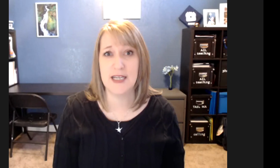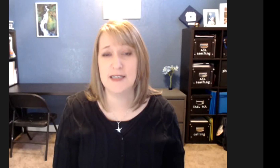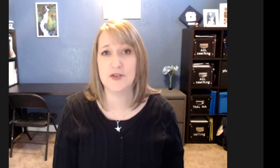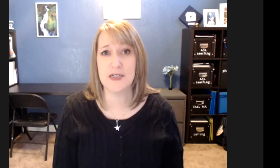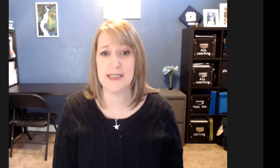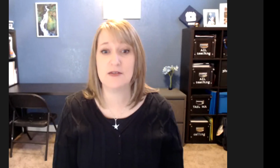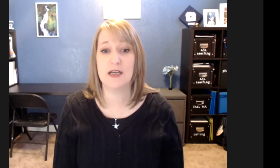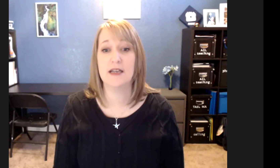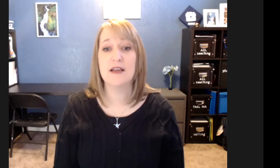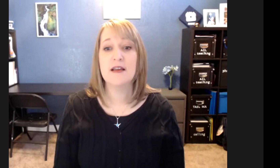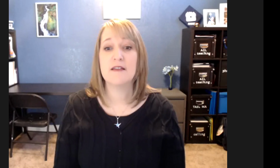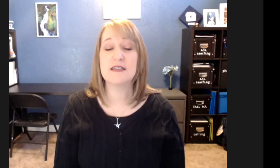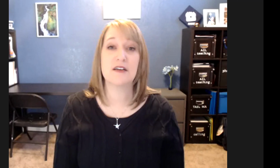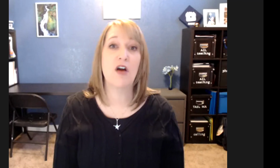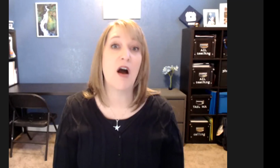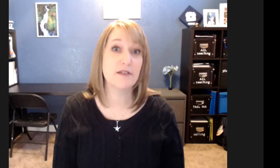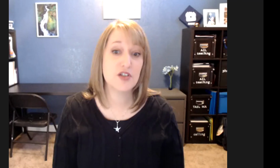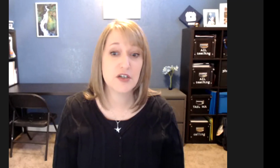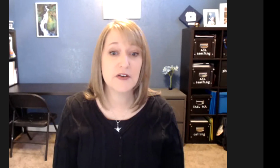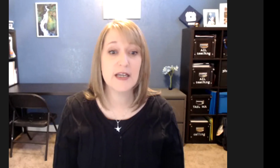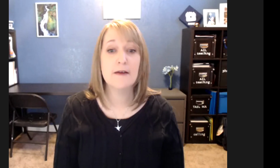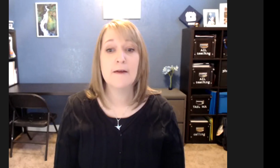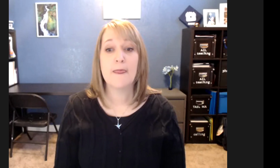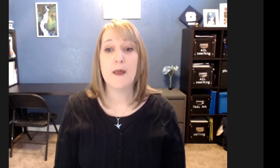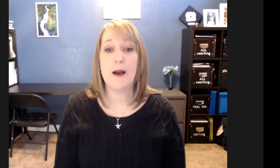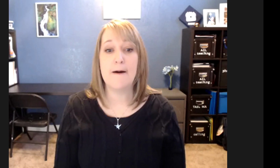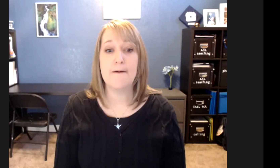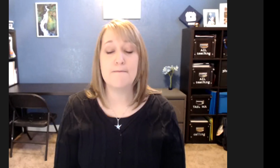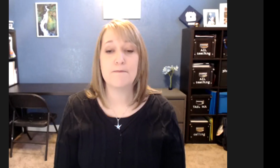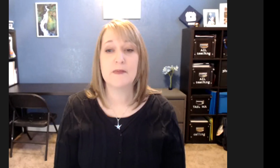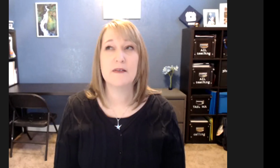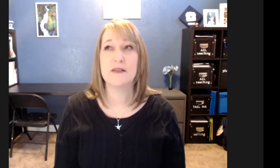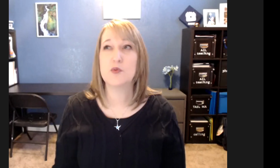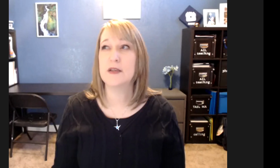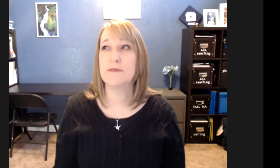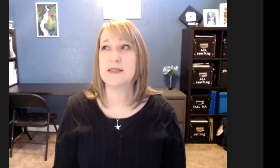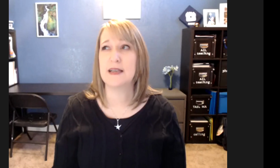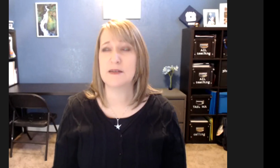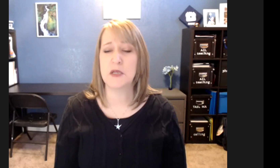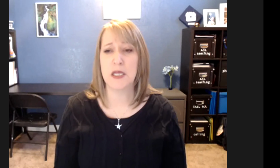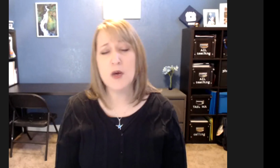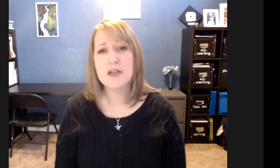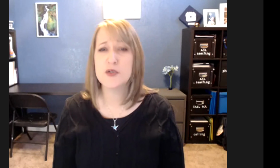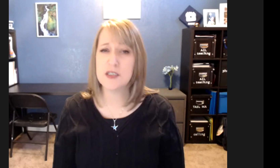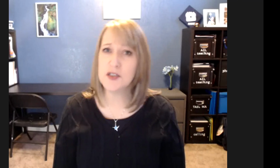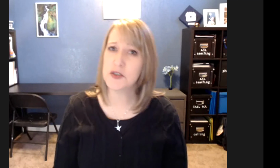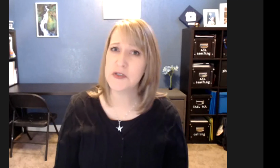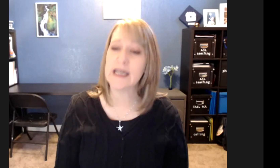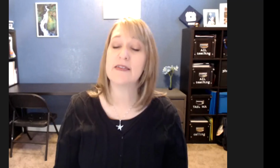110 degrees outside. This is a college degree. This wouldn't be saying something like, well, to a certain degree. This